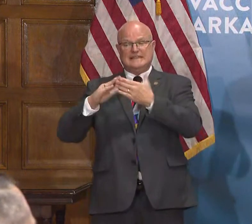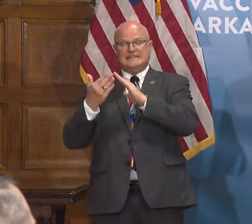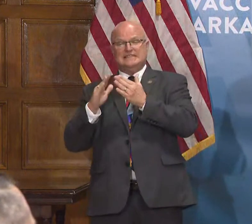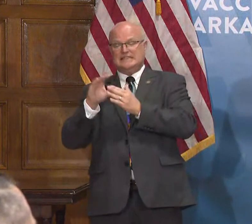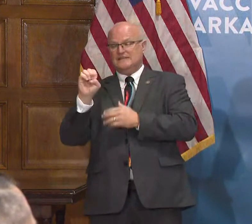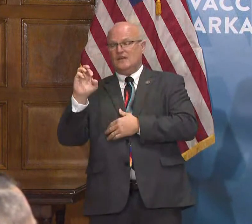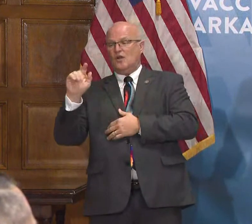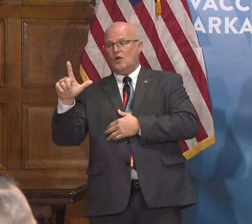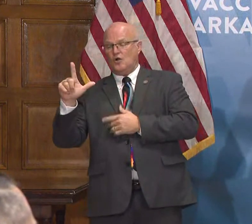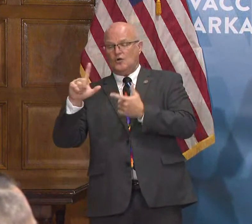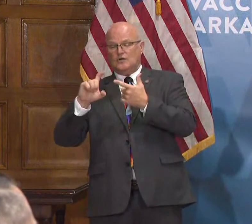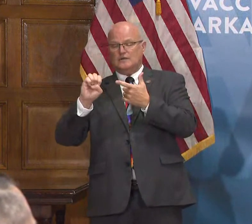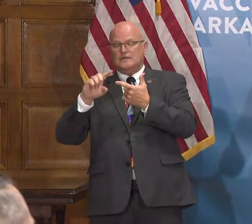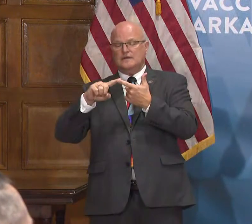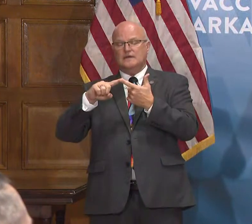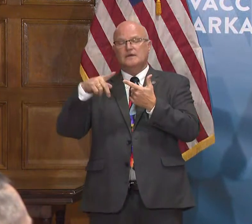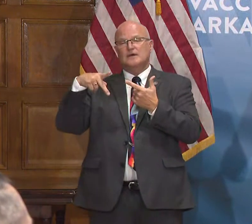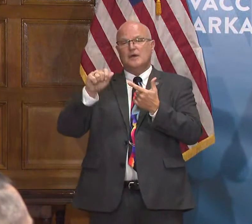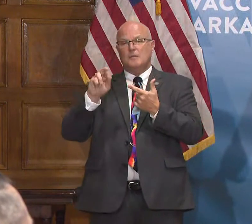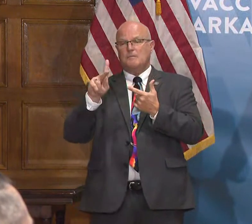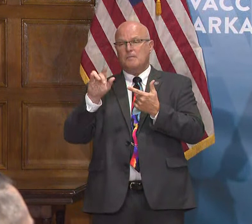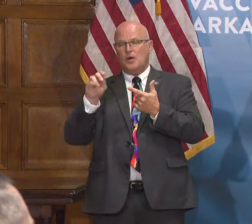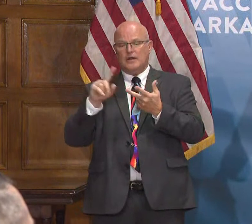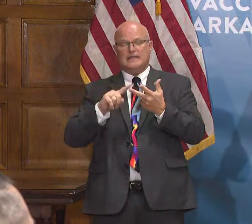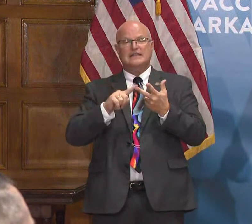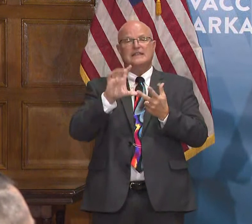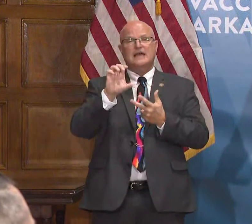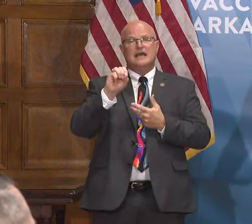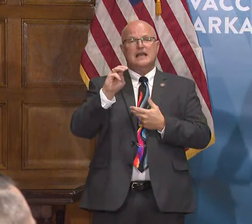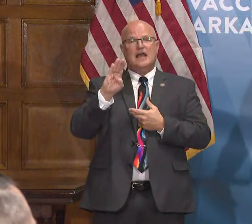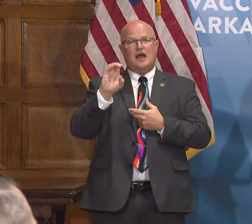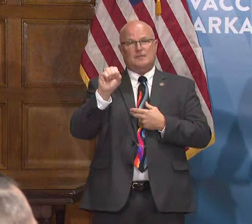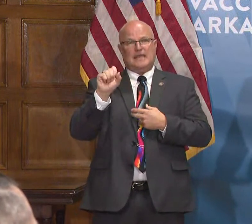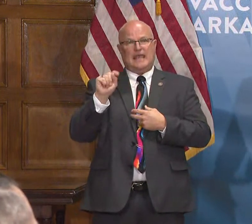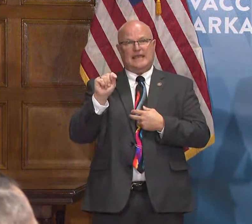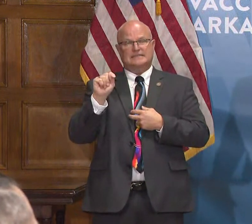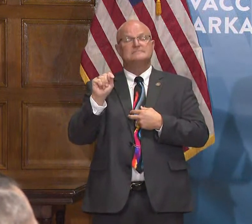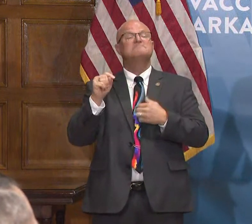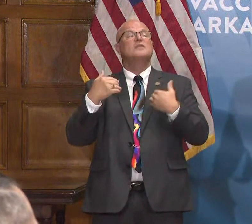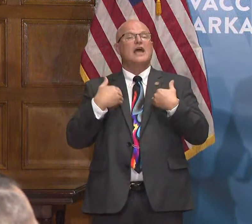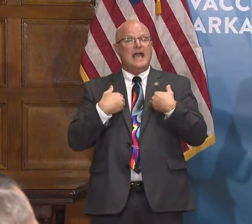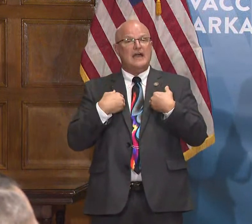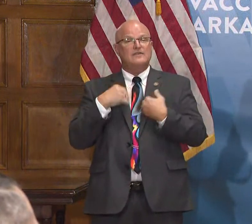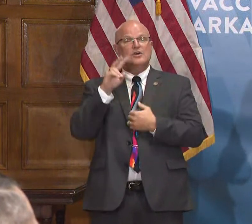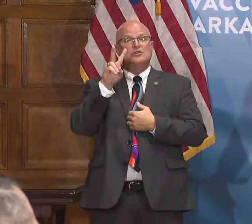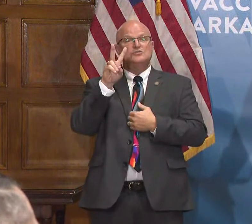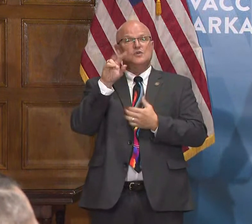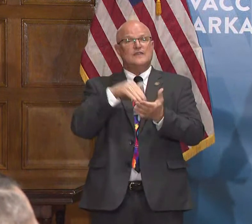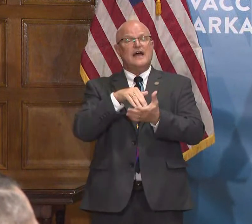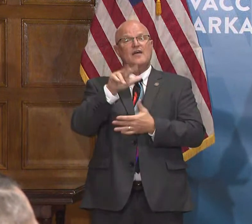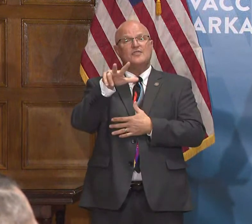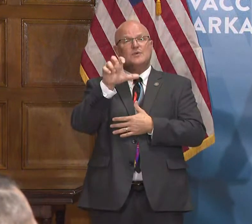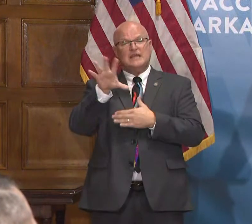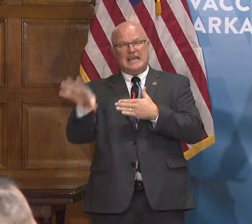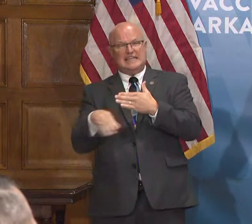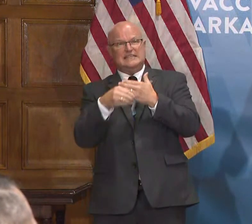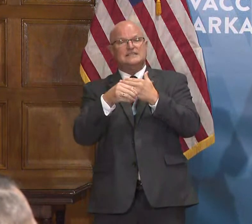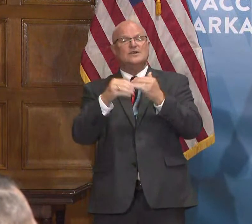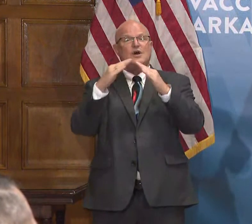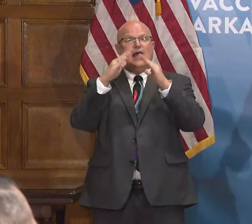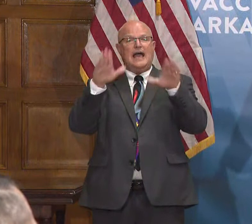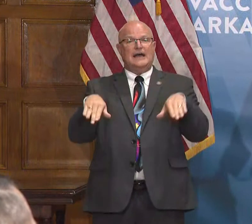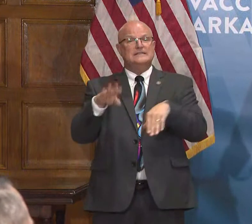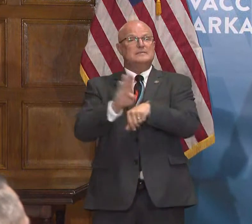the City of Parkin, and Comcast, and it will result in 2,300 additional homes